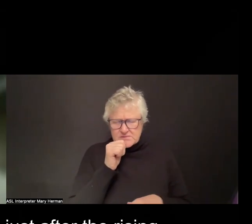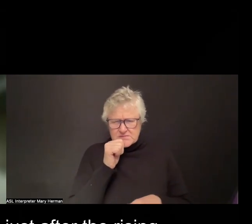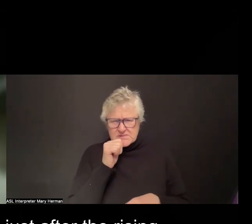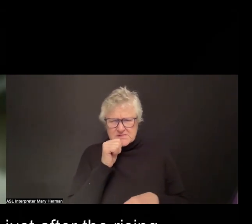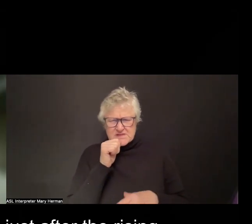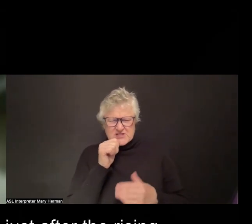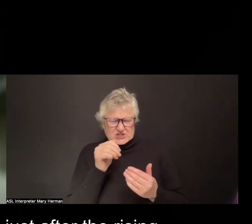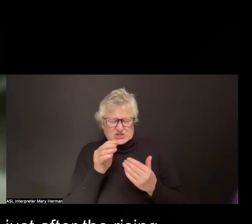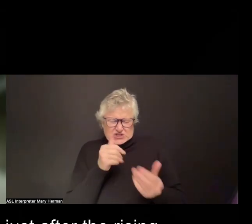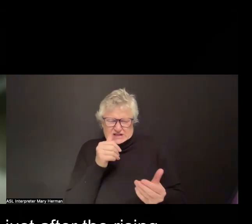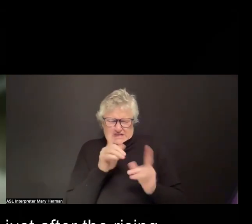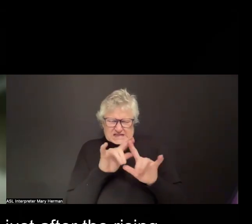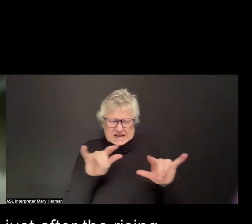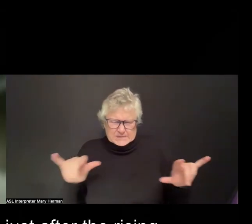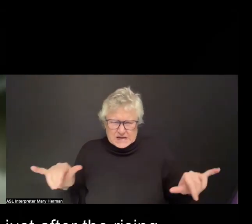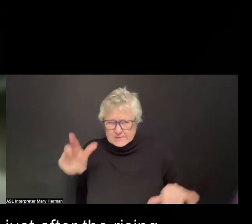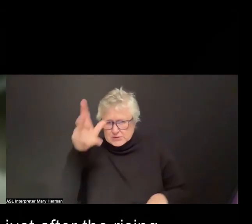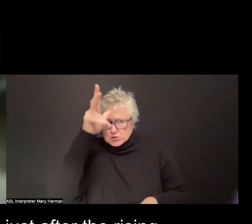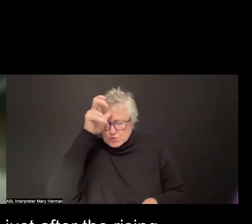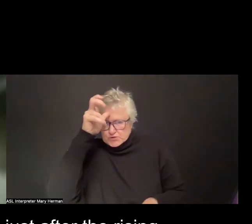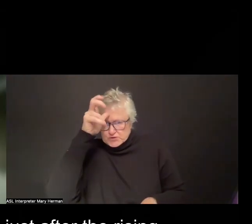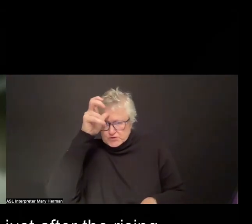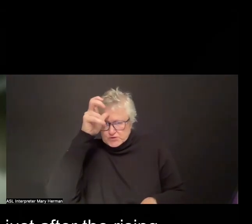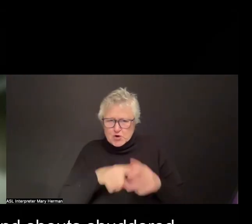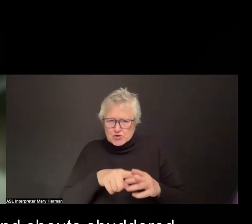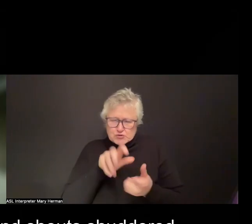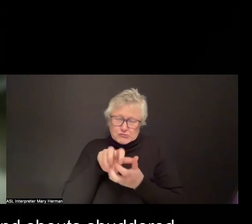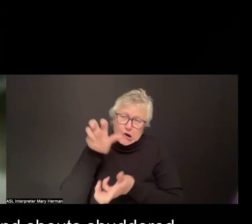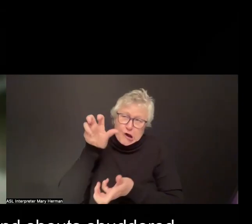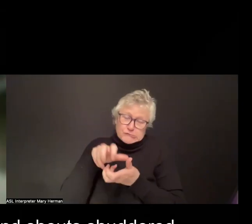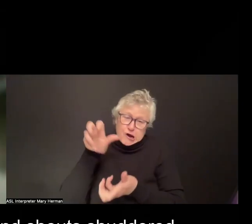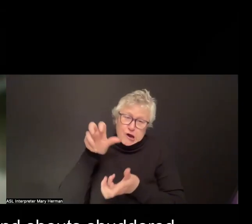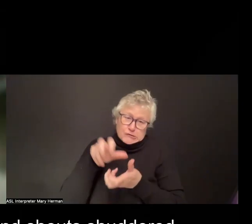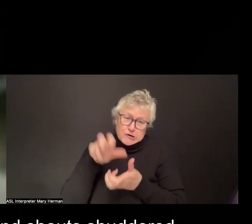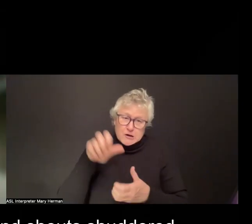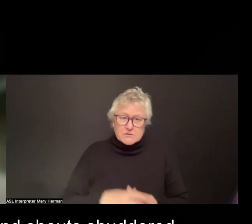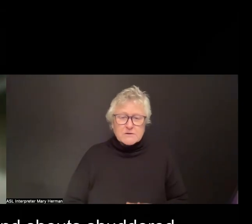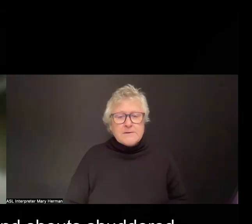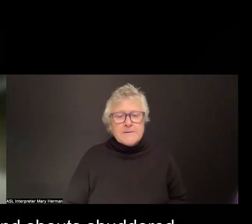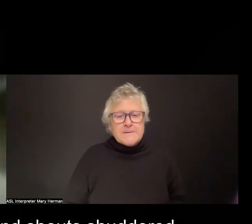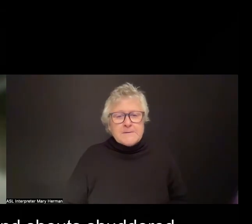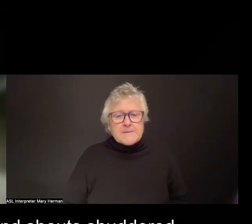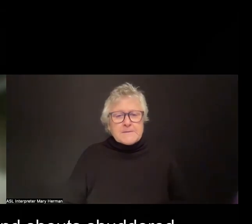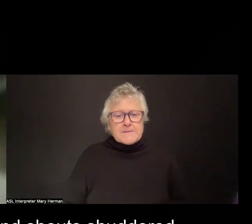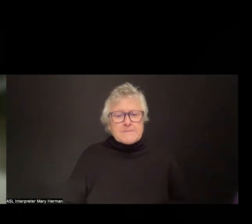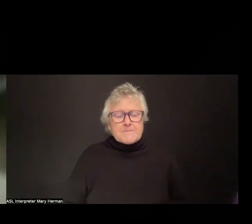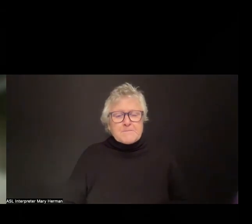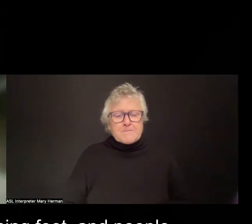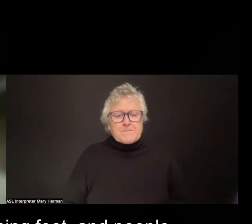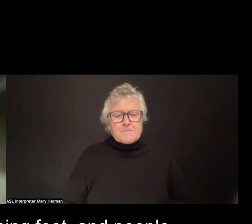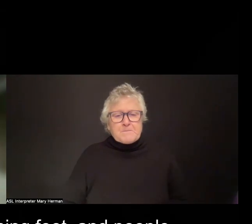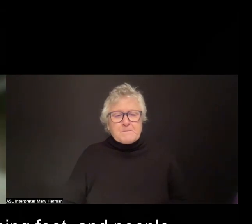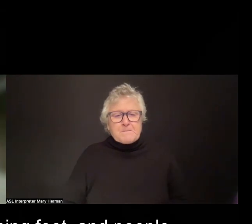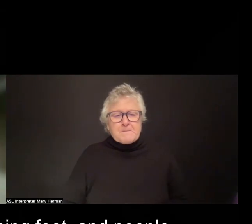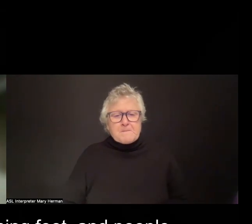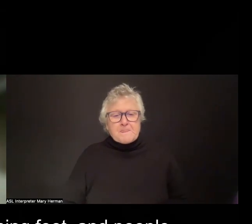When they came, just after the rising sun kissed the windows of Boston pale pink, the screams and shouts shuddered the waterfront.